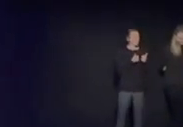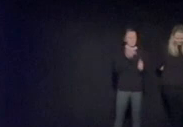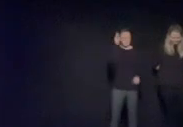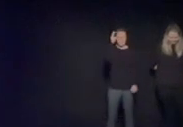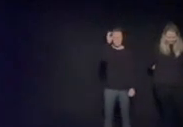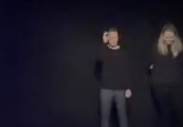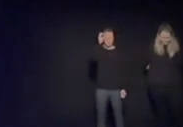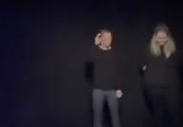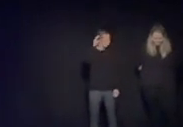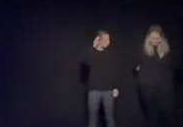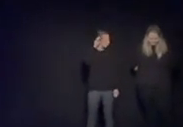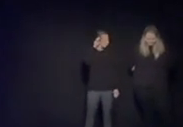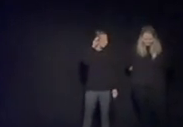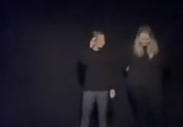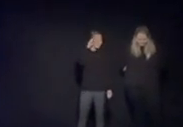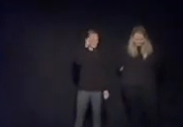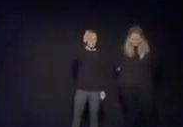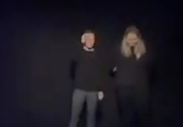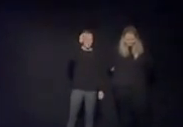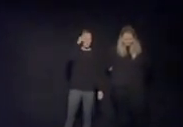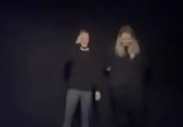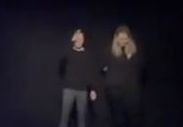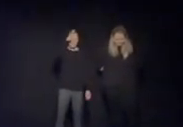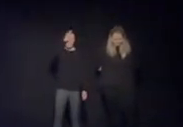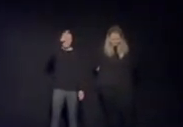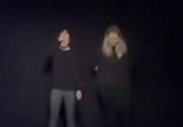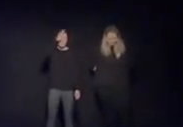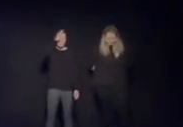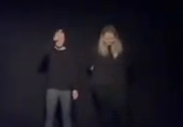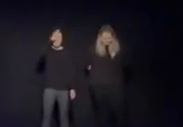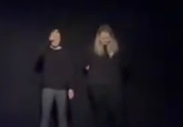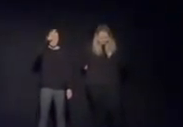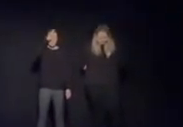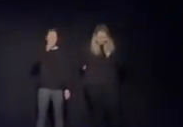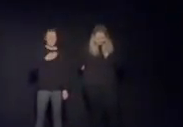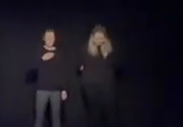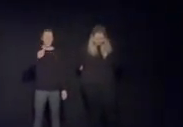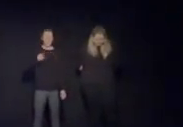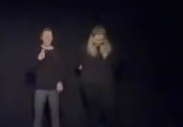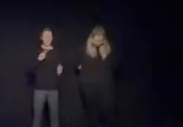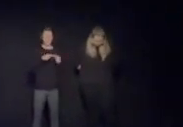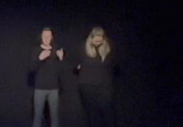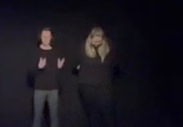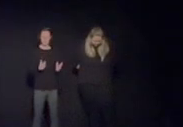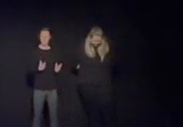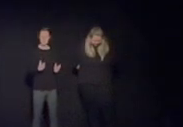Dastardly. Is that you, dastardly bastardly, my original foe?